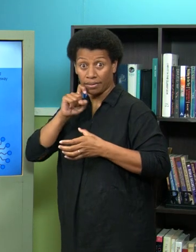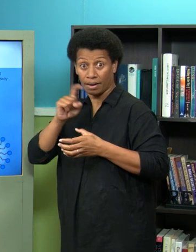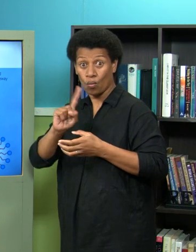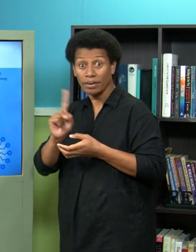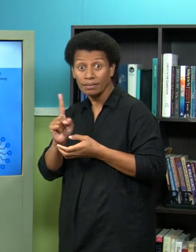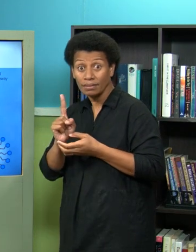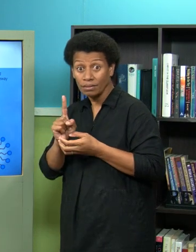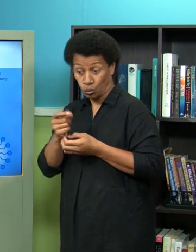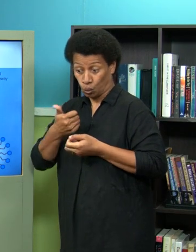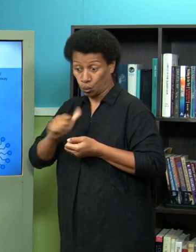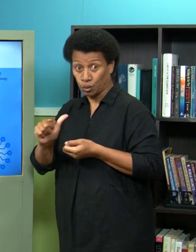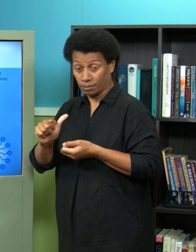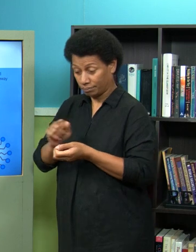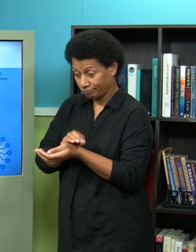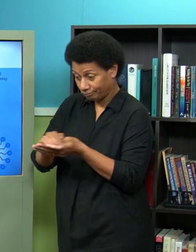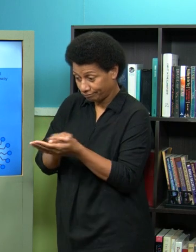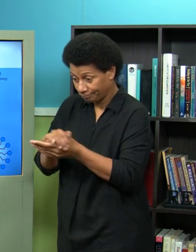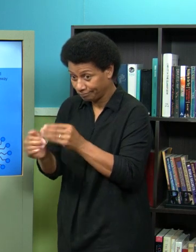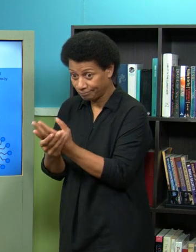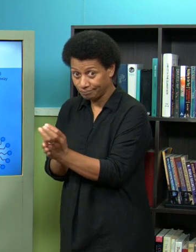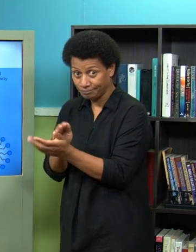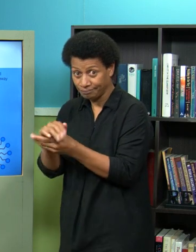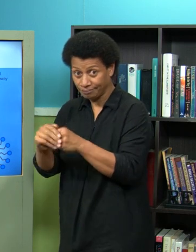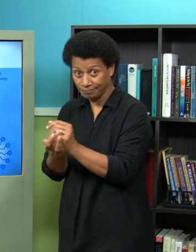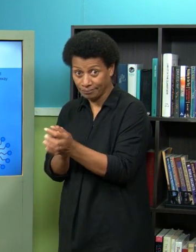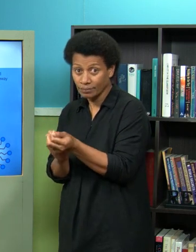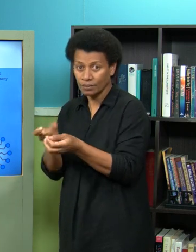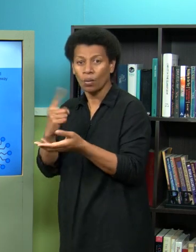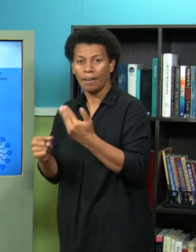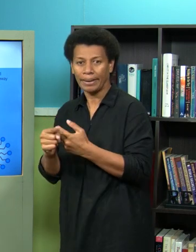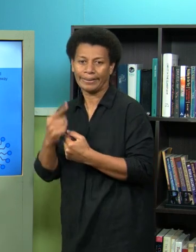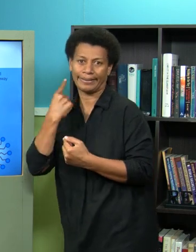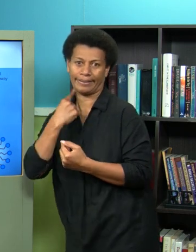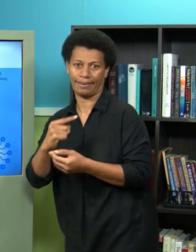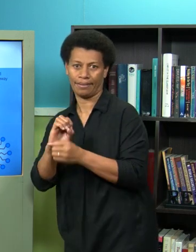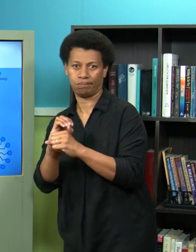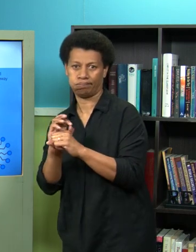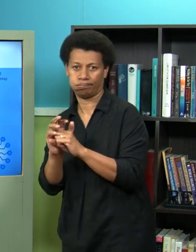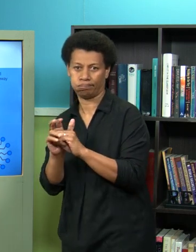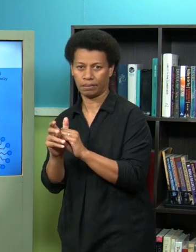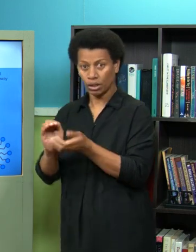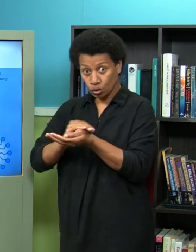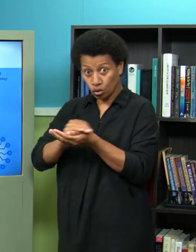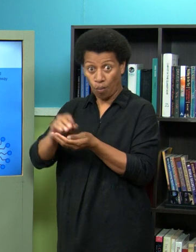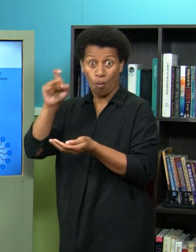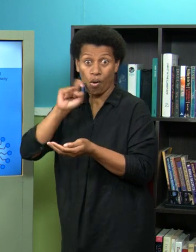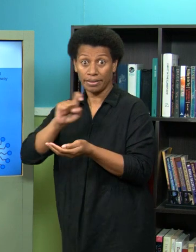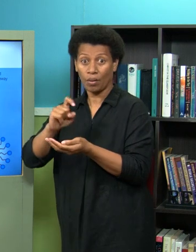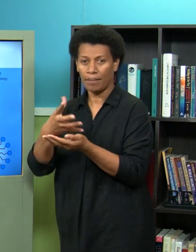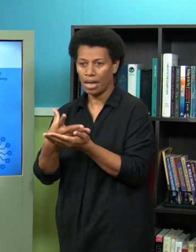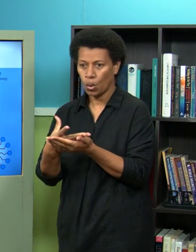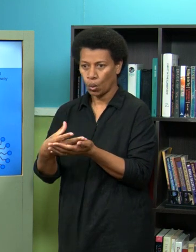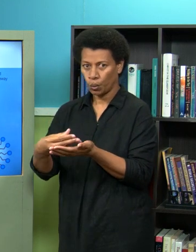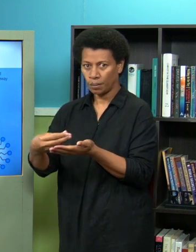washes it away so not only does it kill but the process that you go through through washing your hands with soap and water removes the